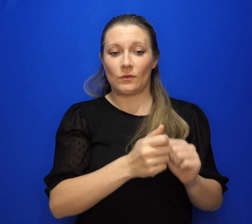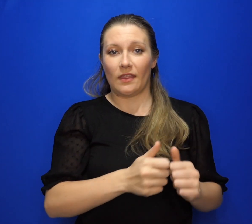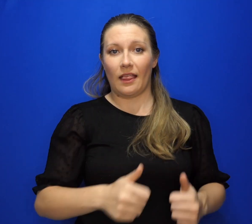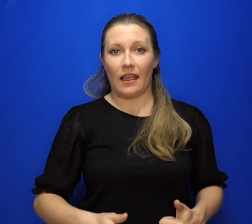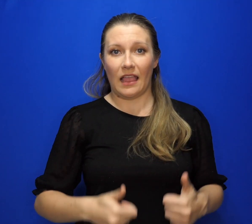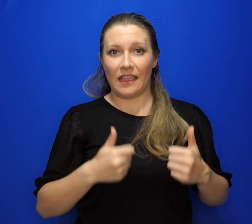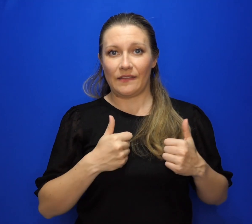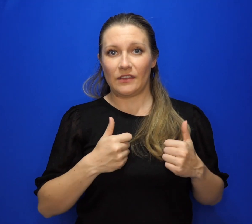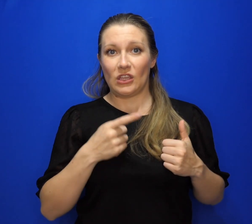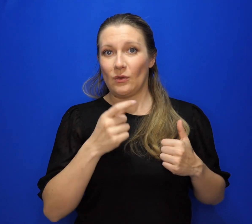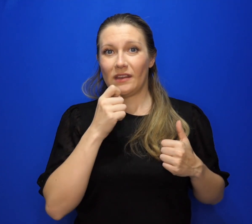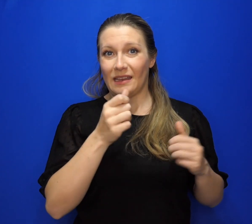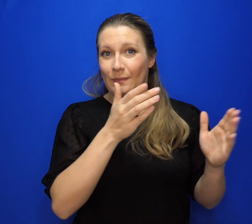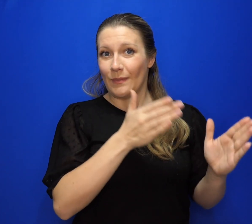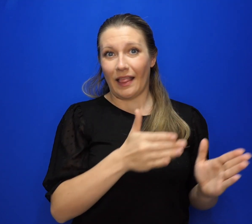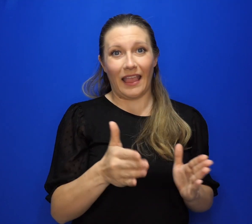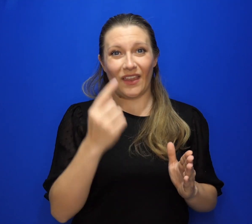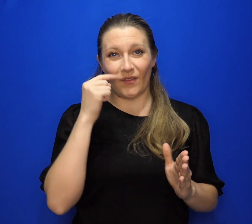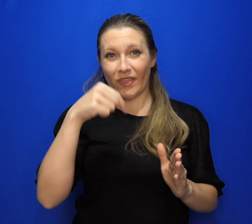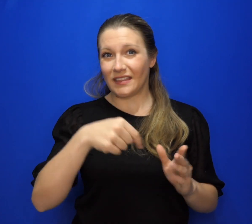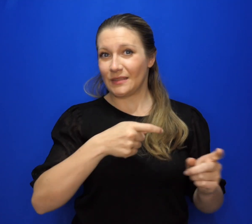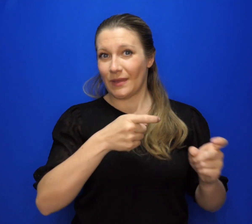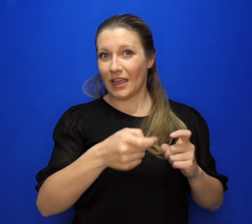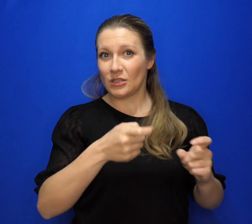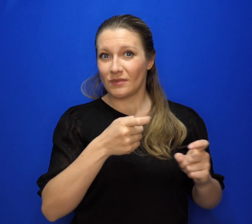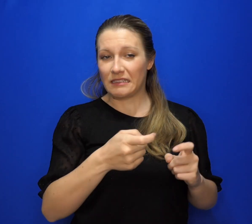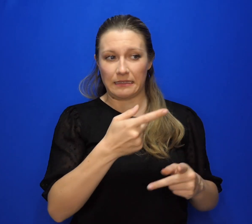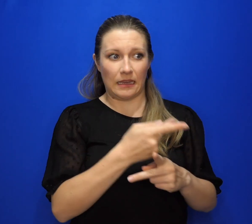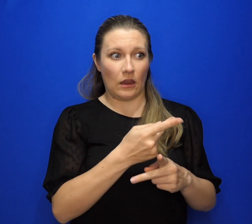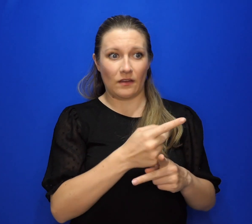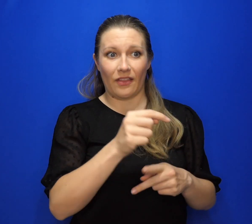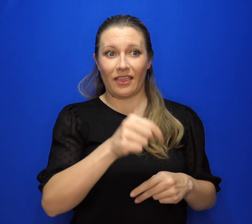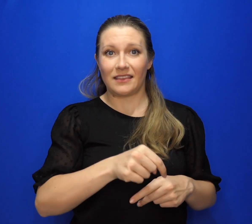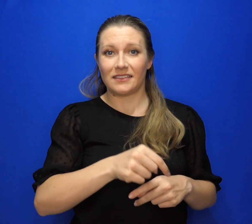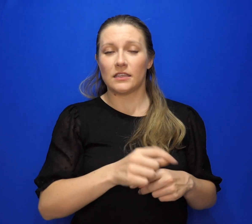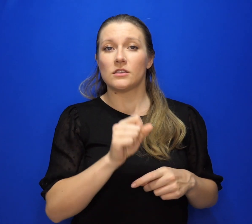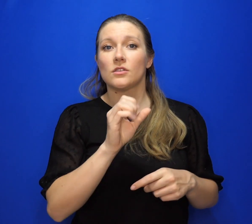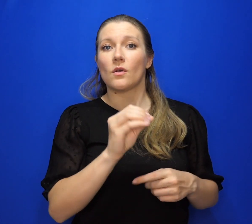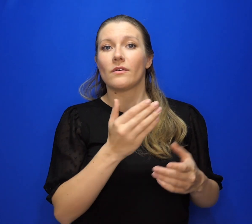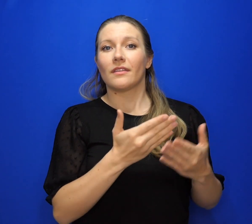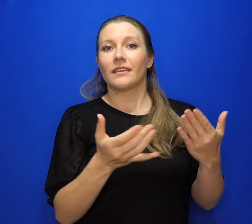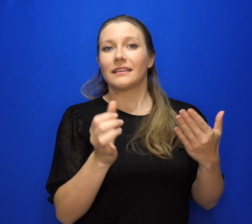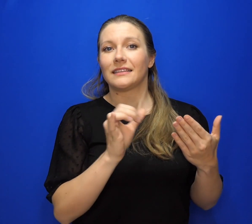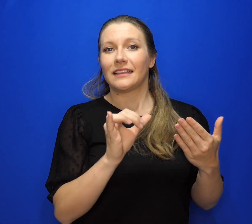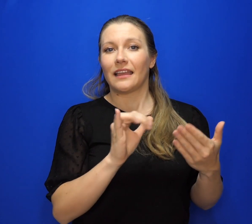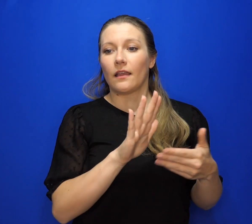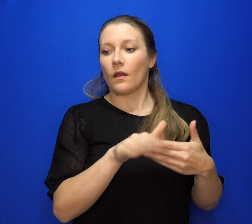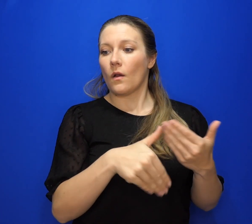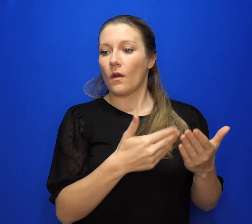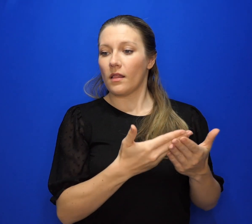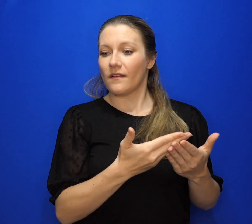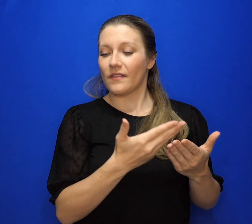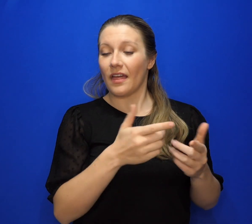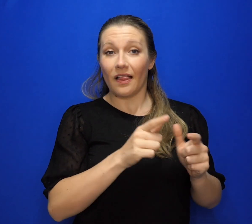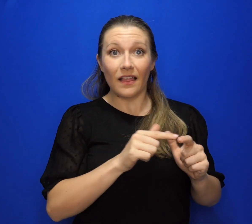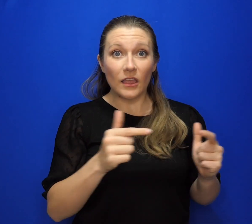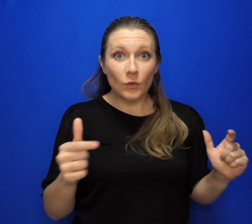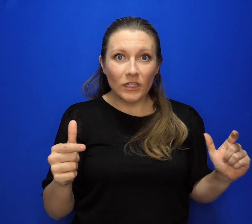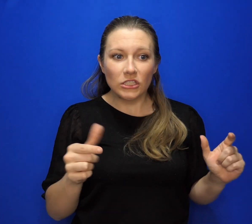to manage and take care of. So things like, all of the language around diabetes management.